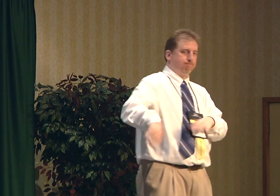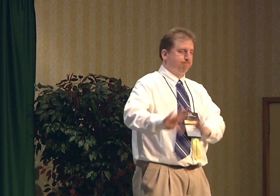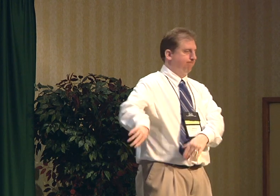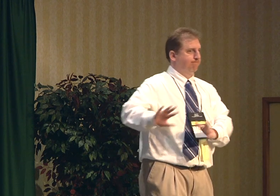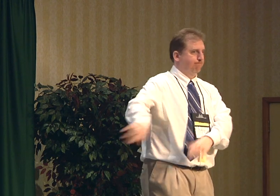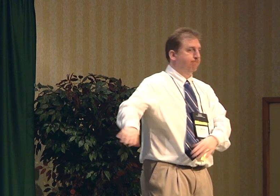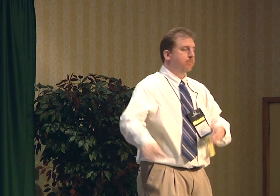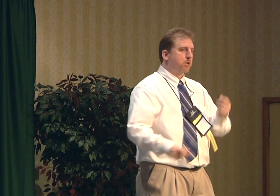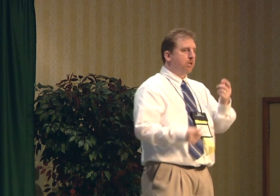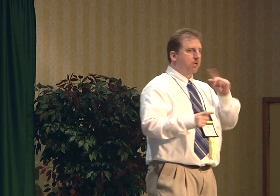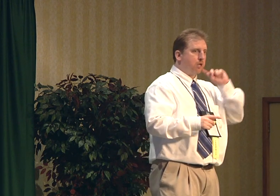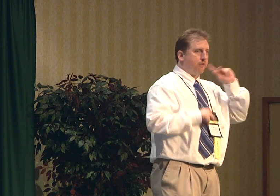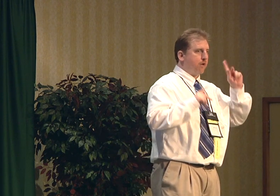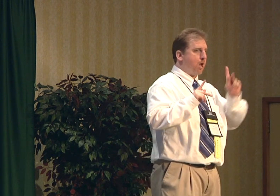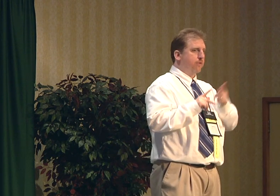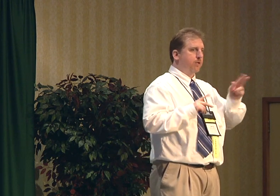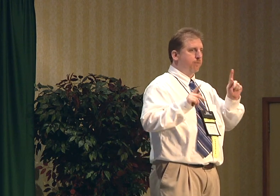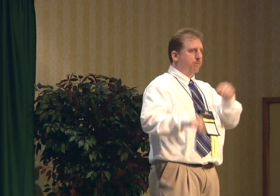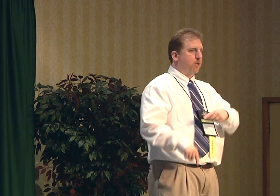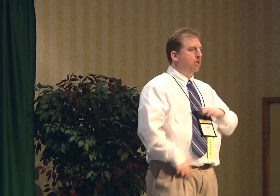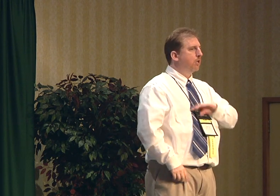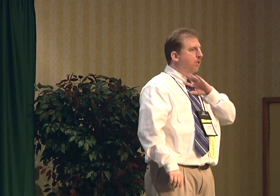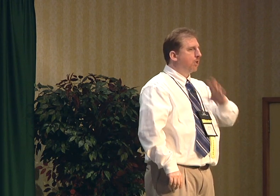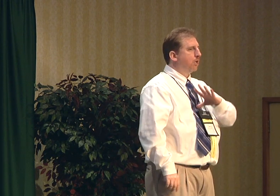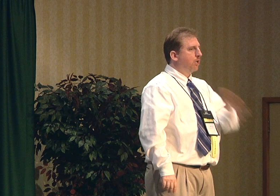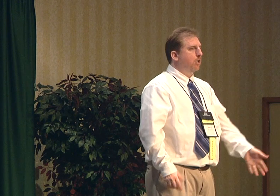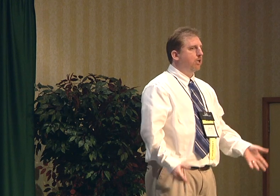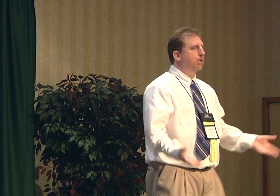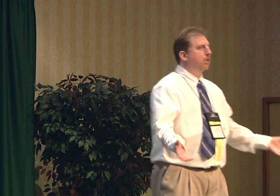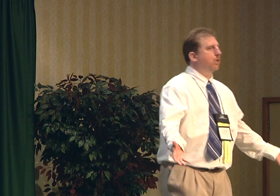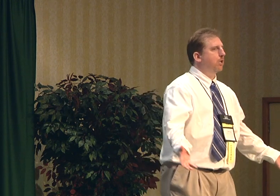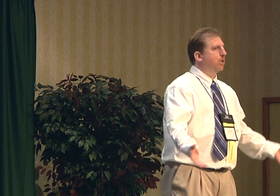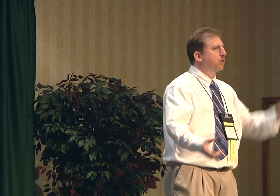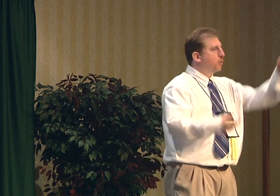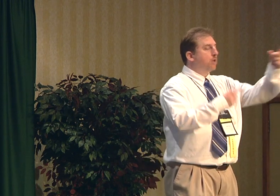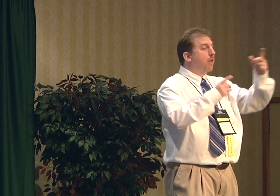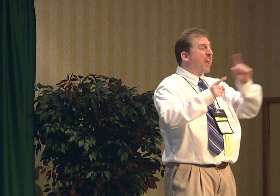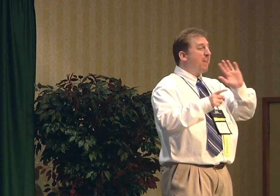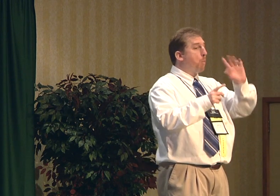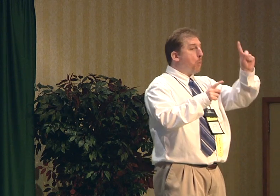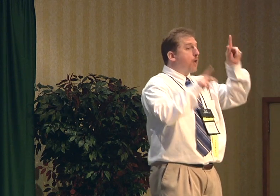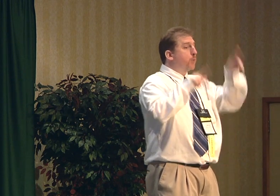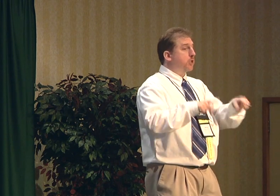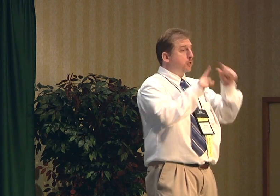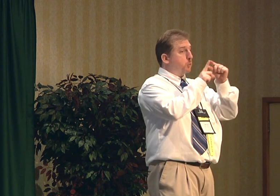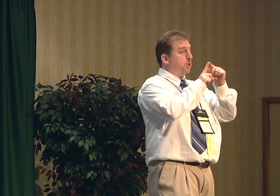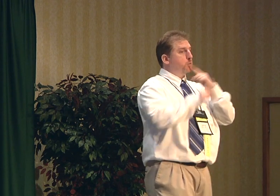at the exclusion of on-site interpreters. So the deaf and hard of hearing people are very put out by this. One